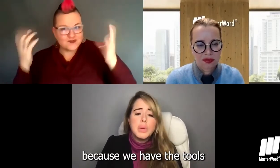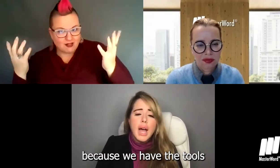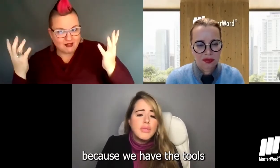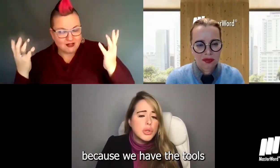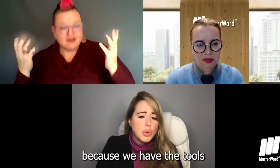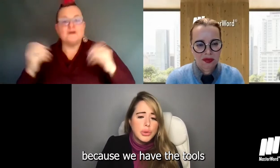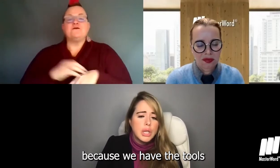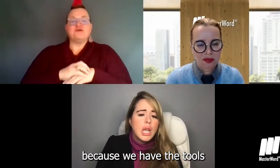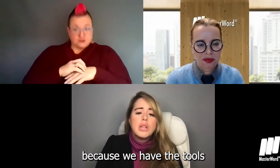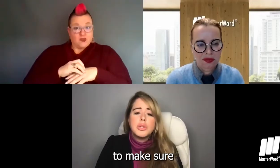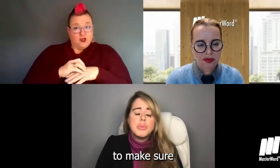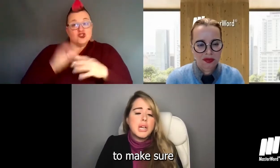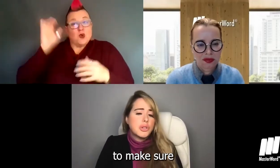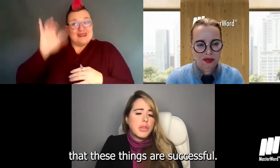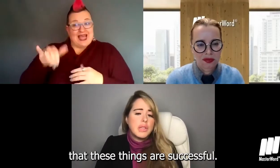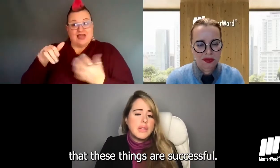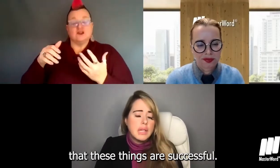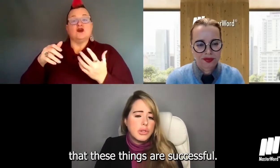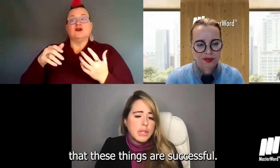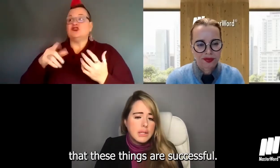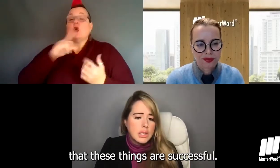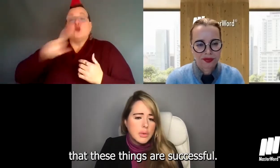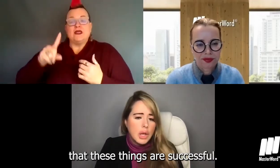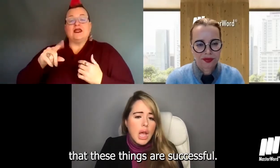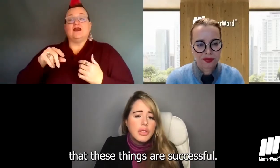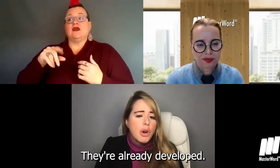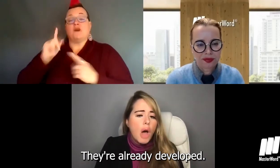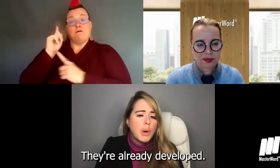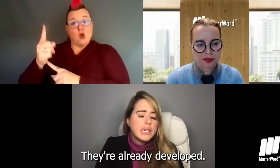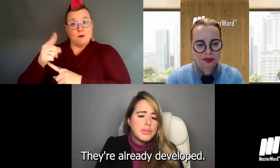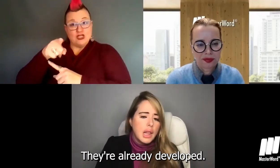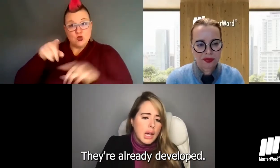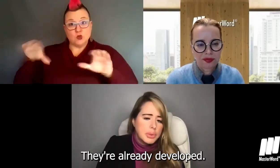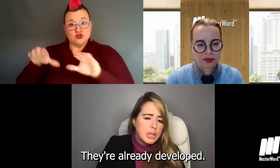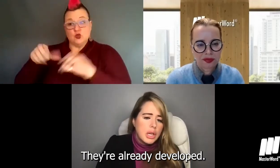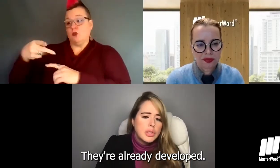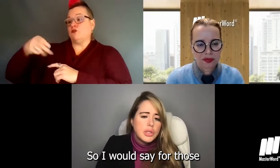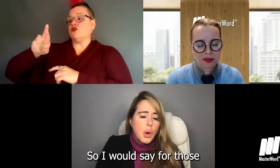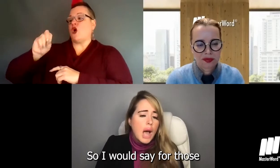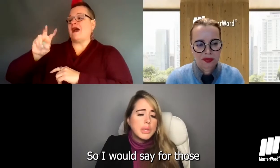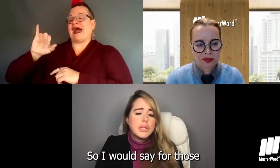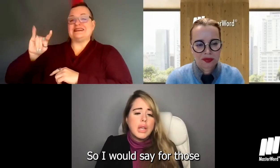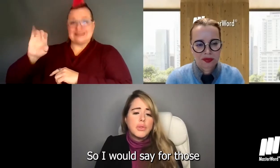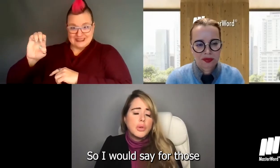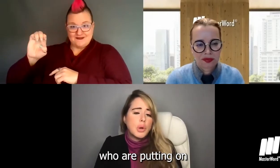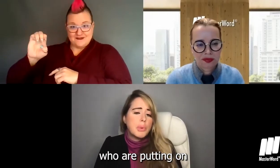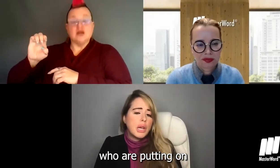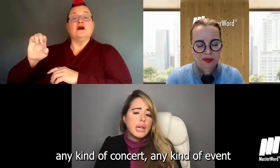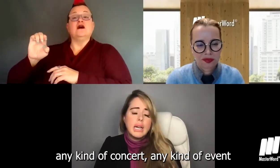we have the tools to make sure that these things are successful. They're already developed. They're I would say for those who are putting on any